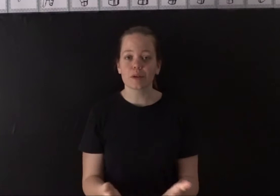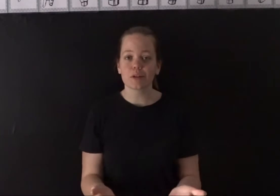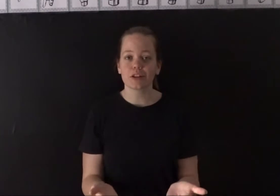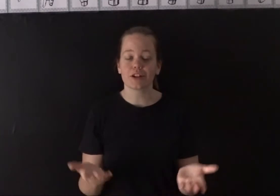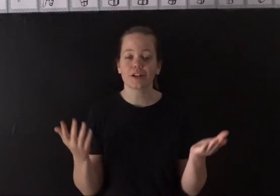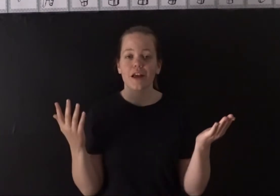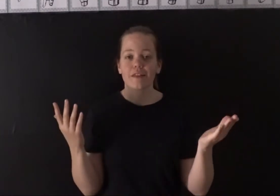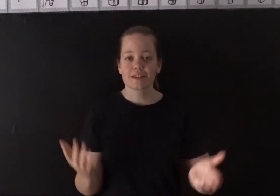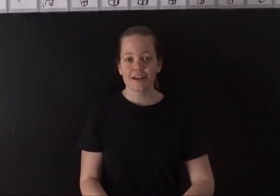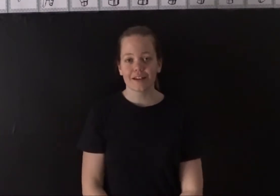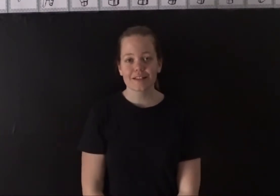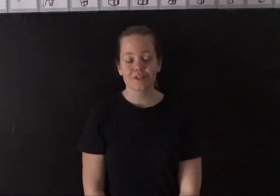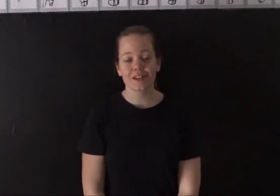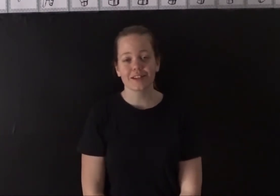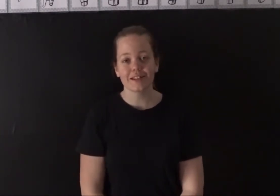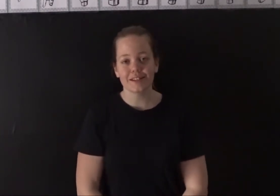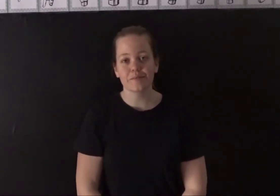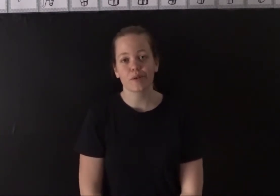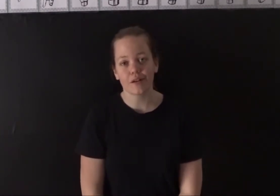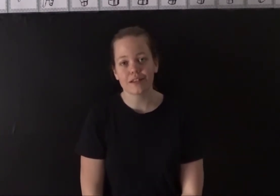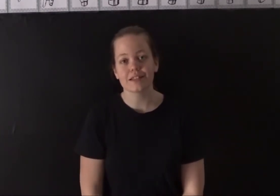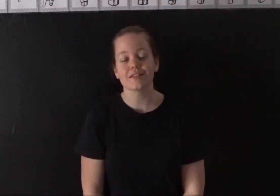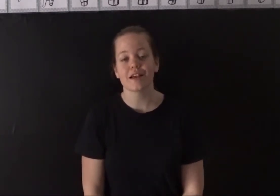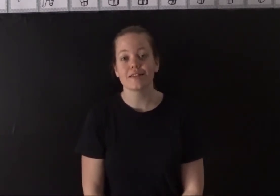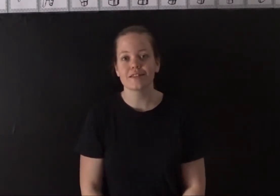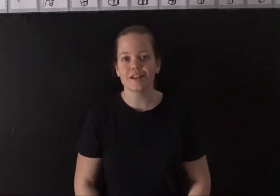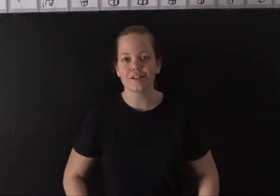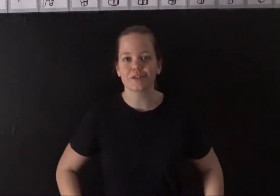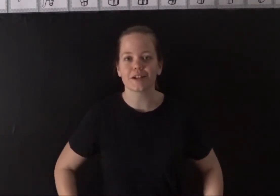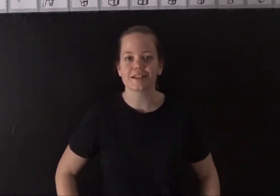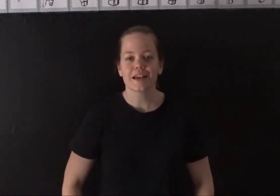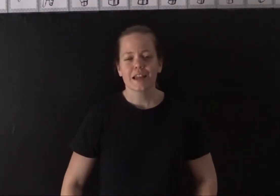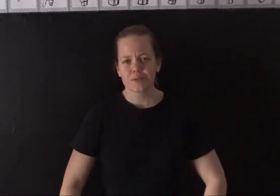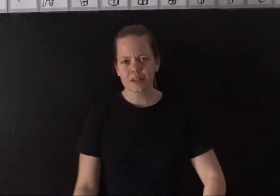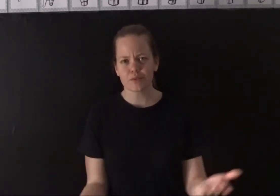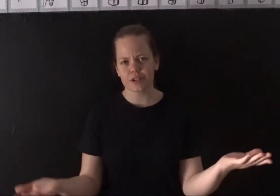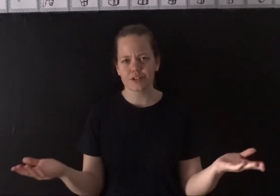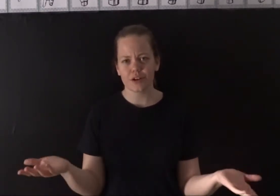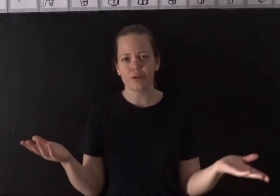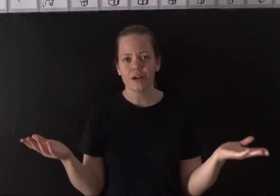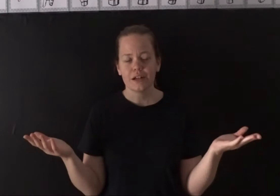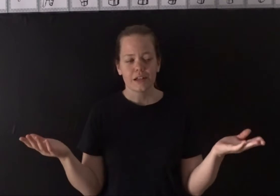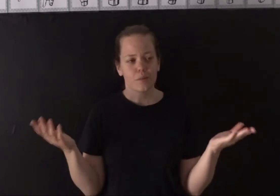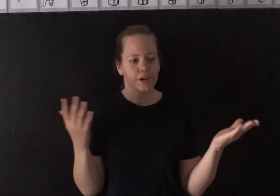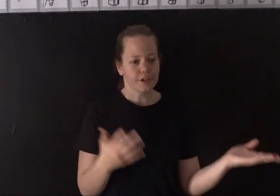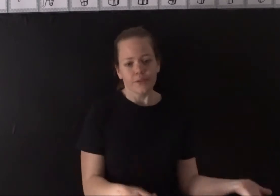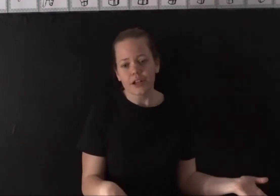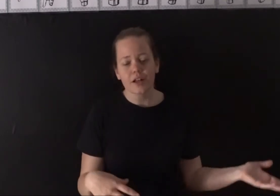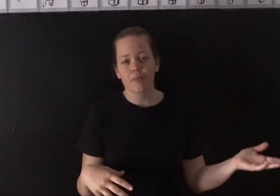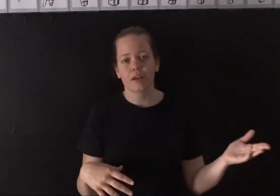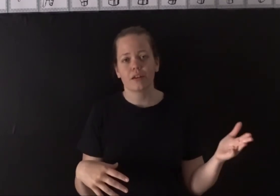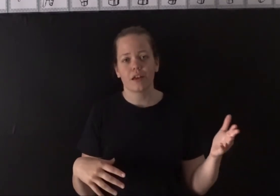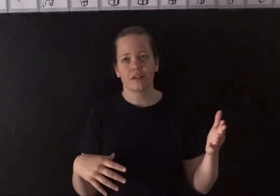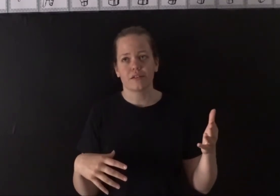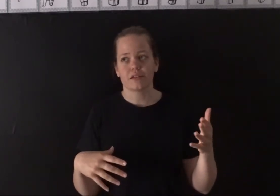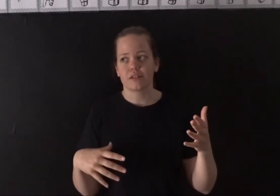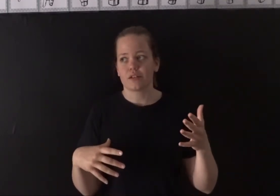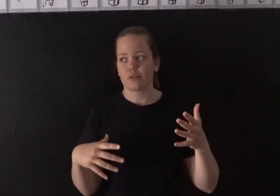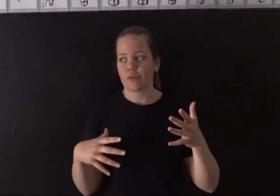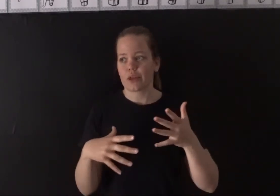would learn the signs for the Canadian provinces and territories. It's really important to know where you're from and you know, the